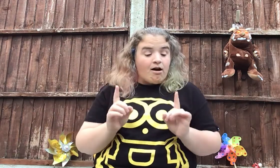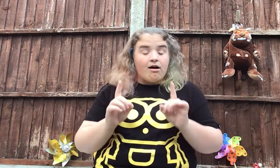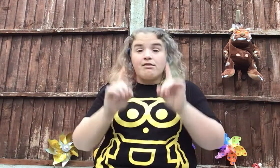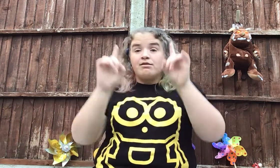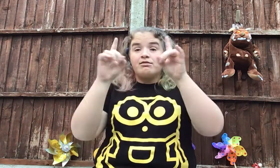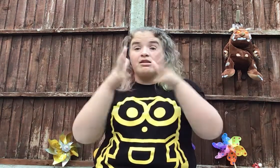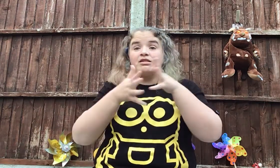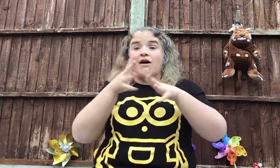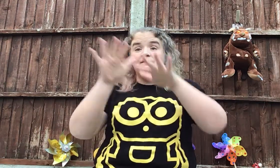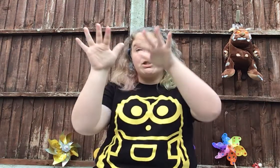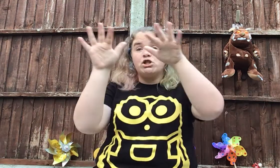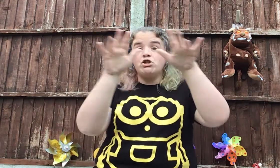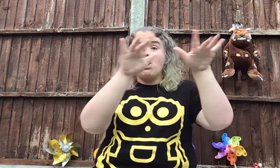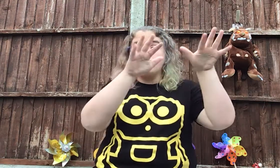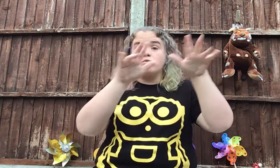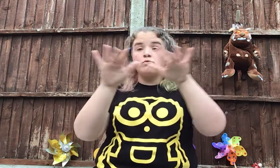are the sign for snow.